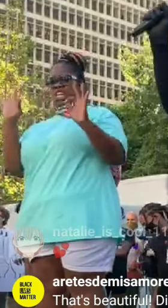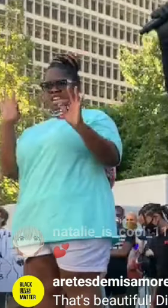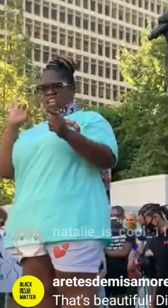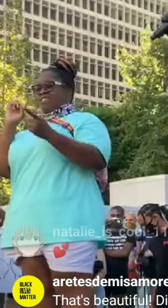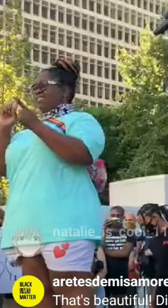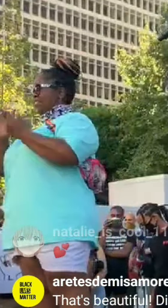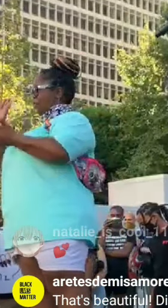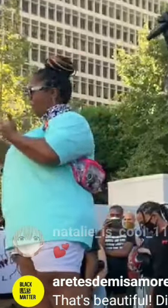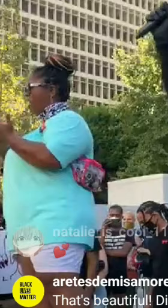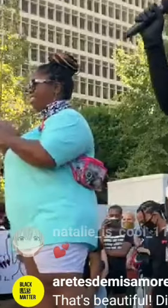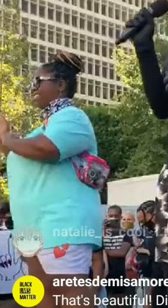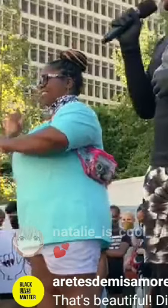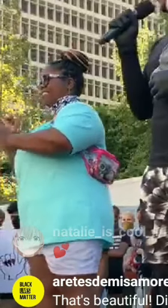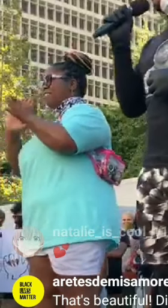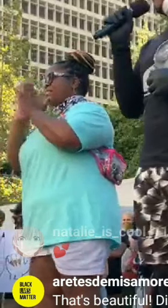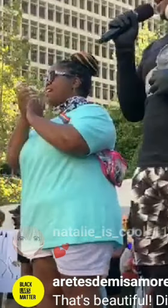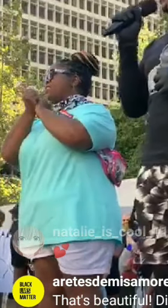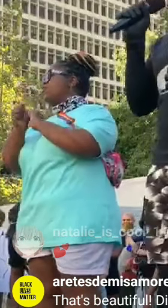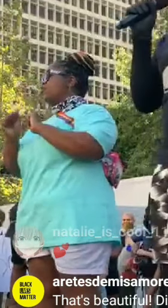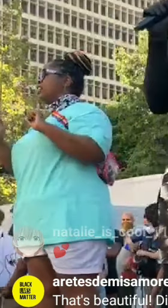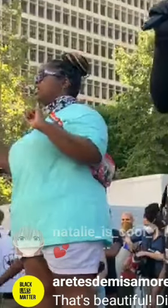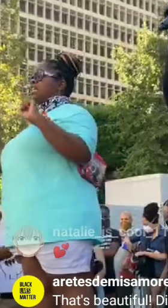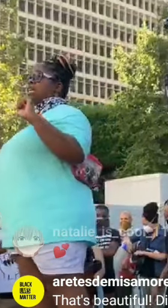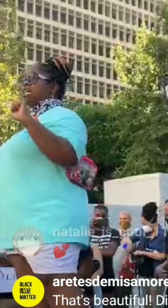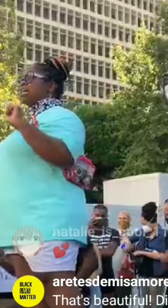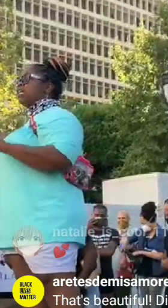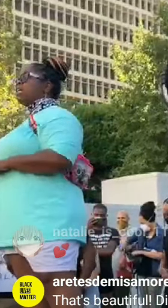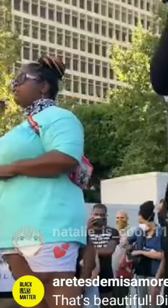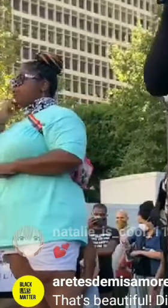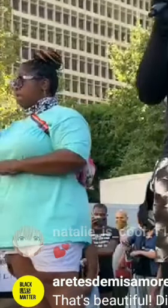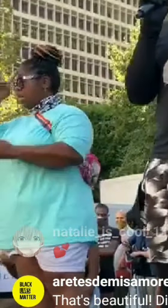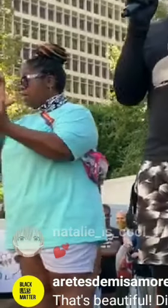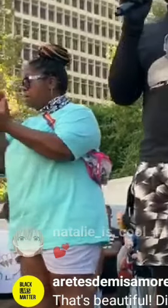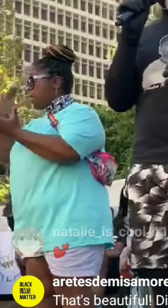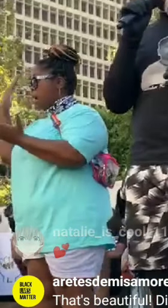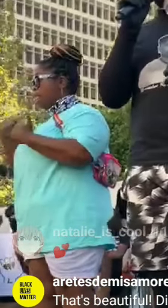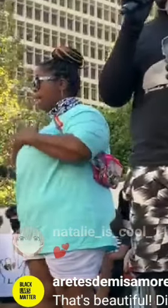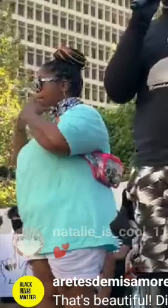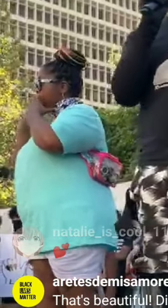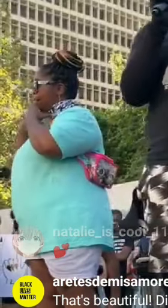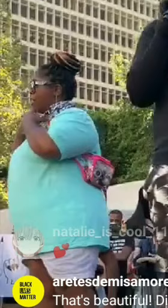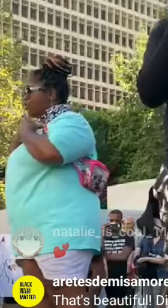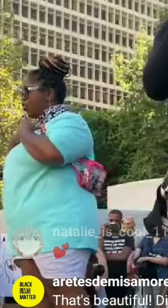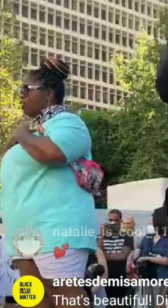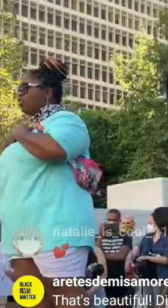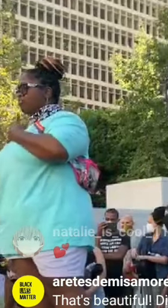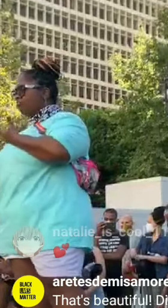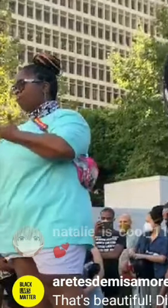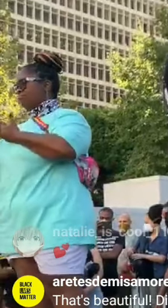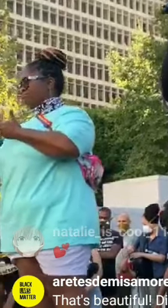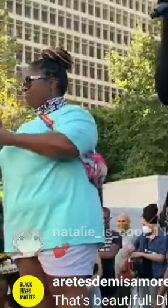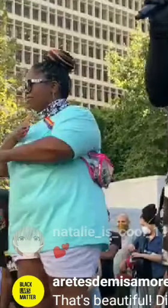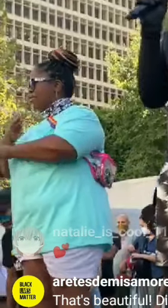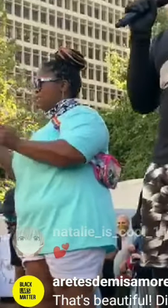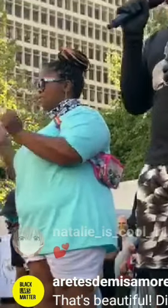free till everybody's free. And if you believe that Black Lives Matter, you should